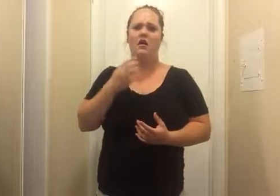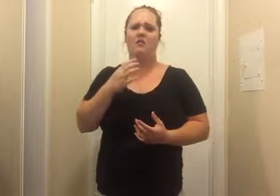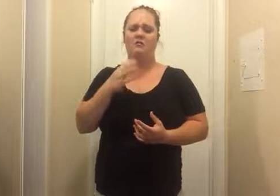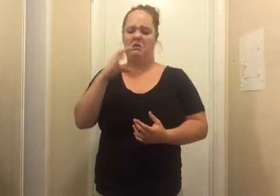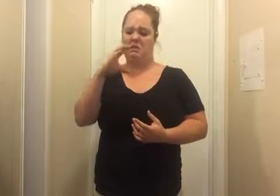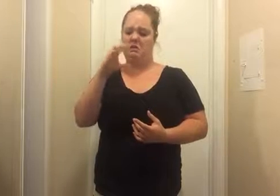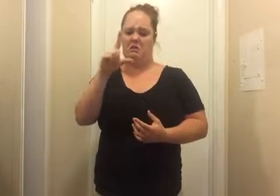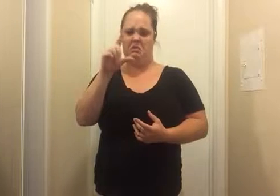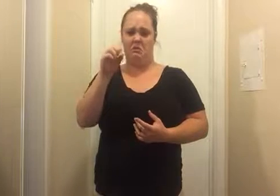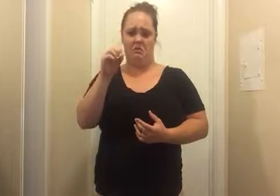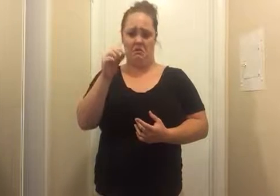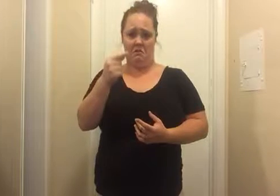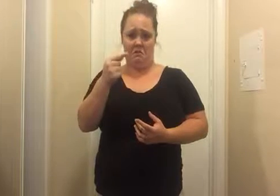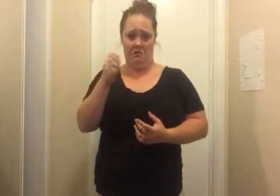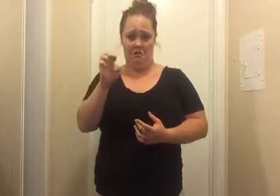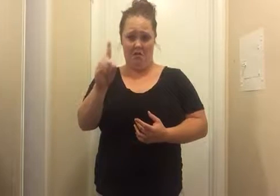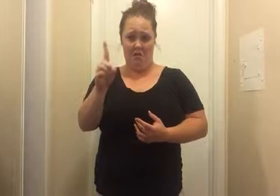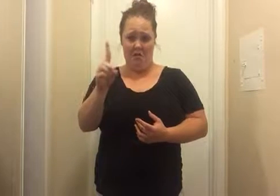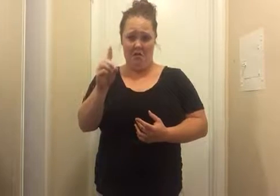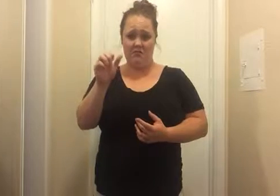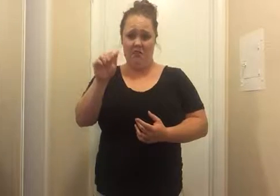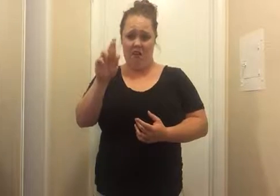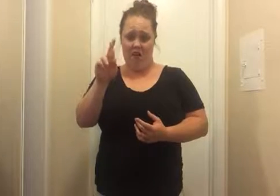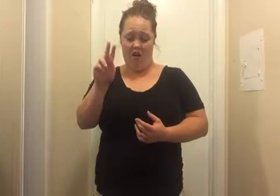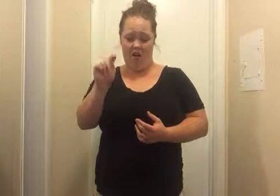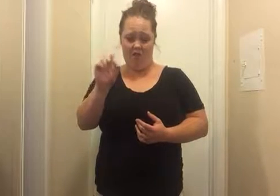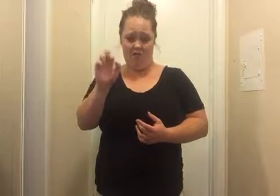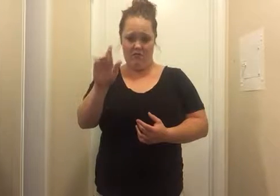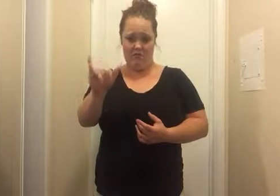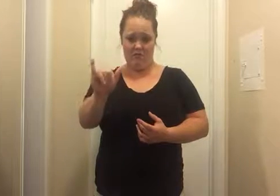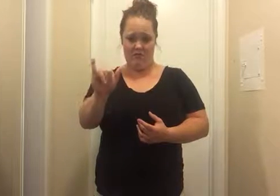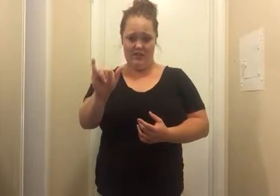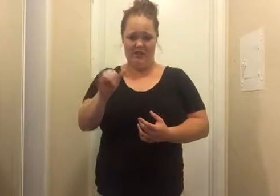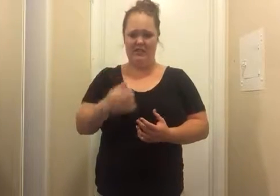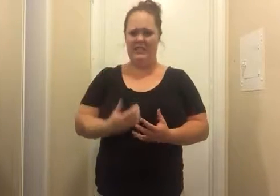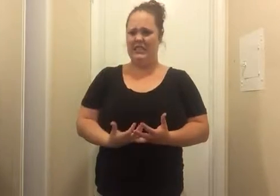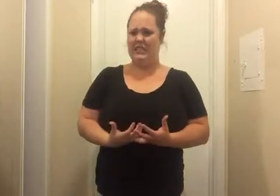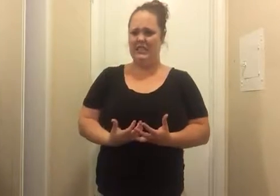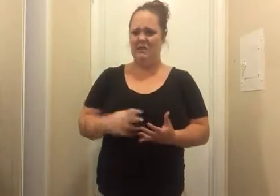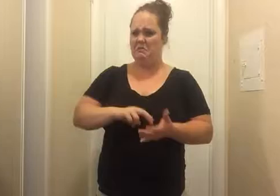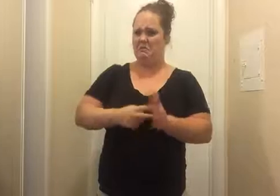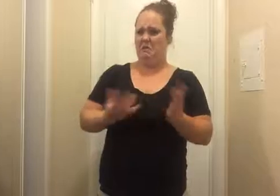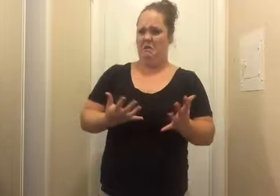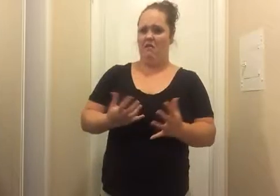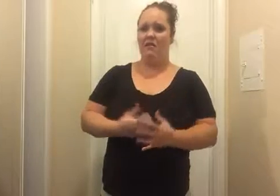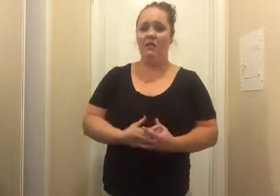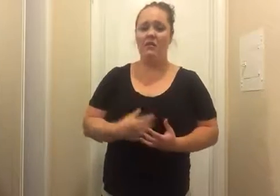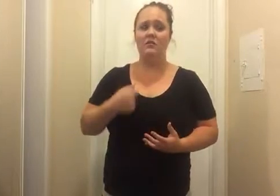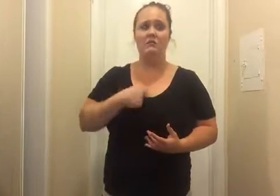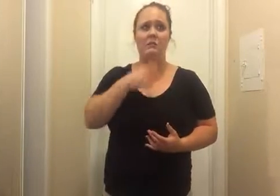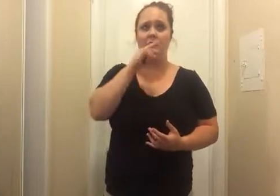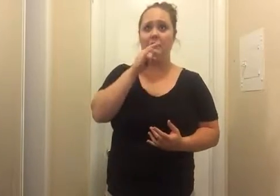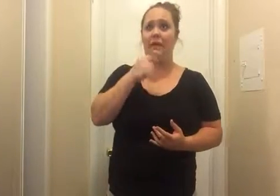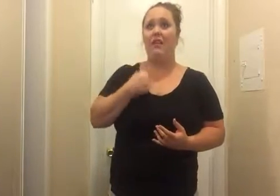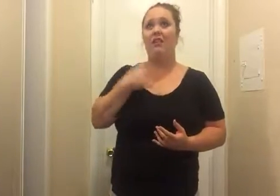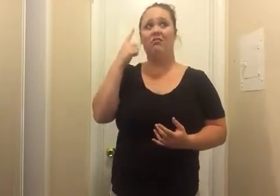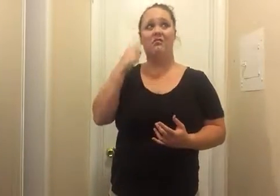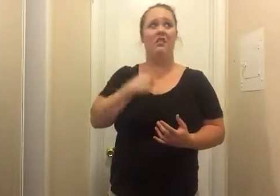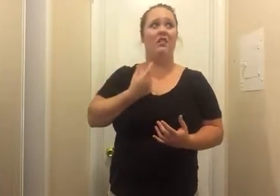I assumed that, hey, the heart is this pump and it has these arteries that are supplying blood to the rest of the body. That must be what people are talking